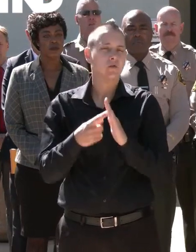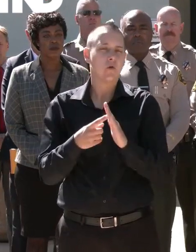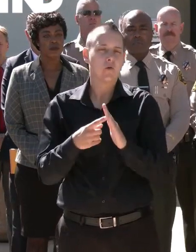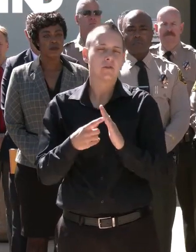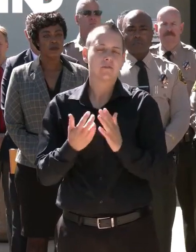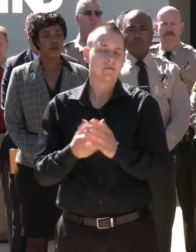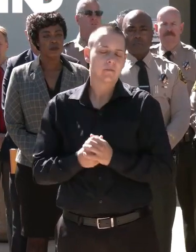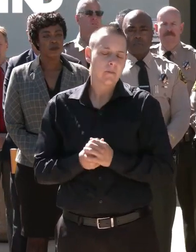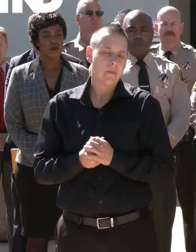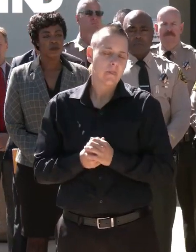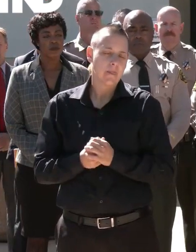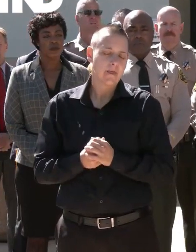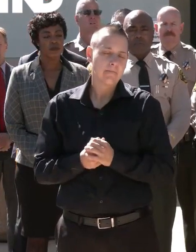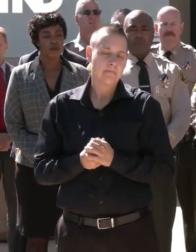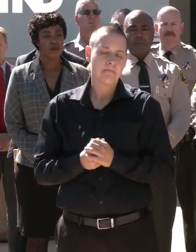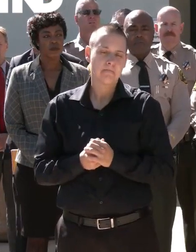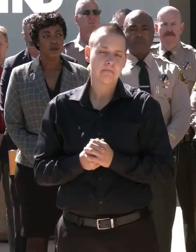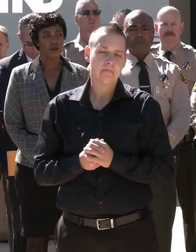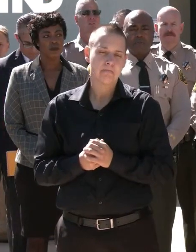by saying